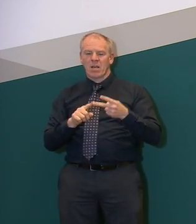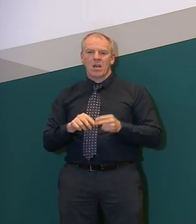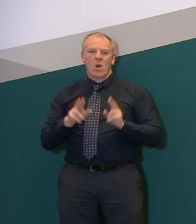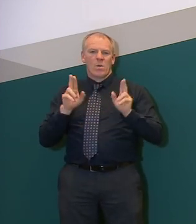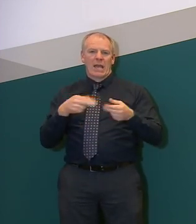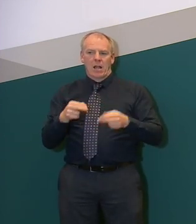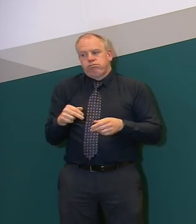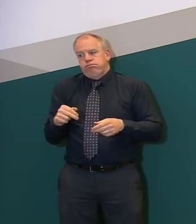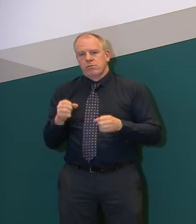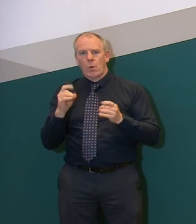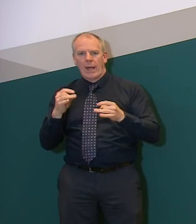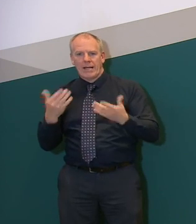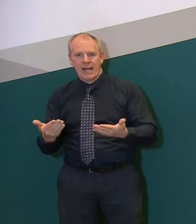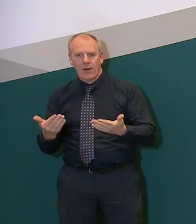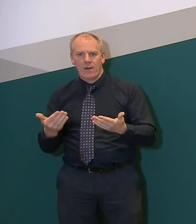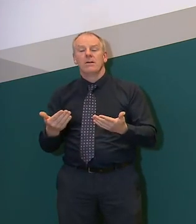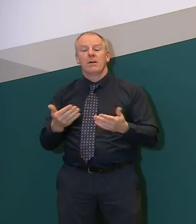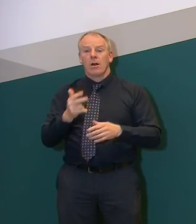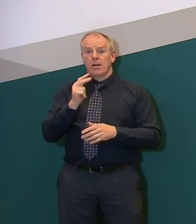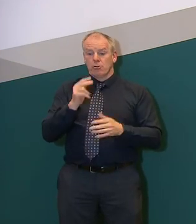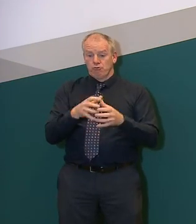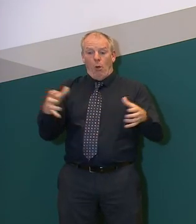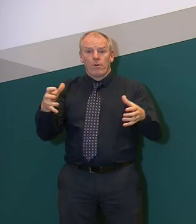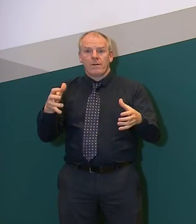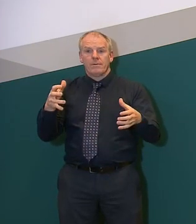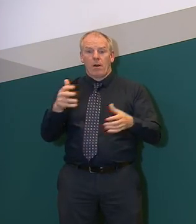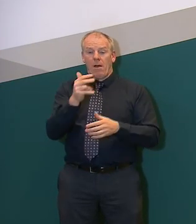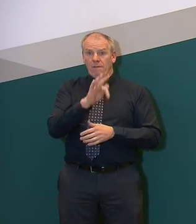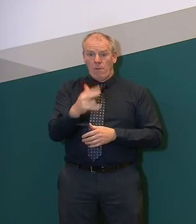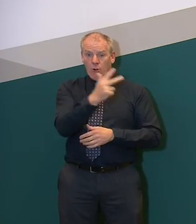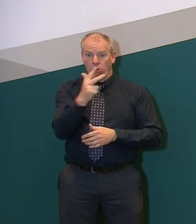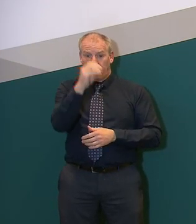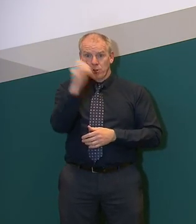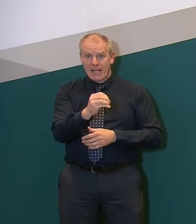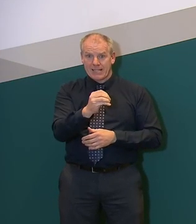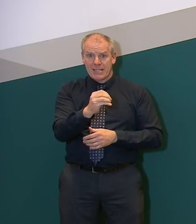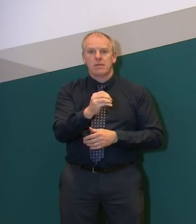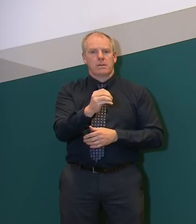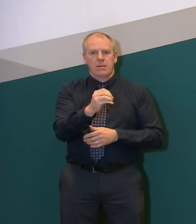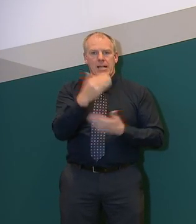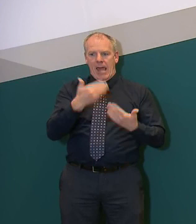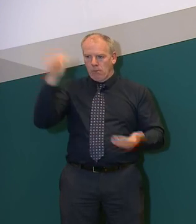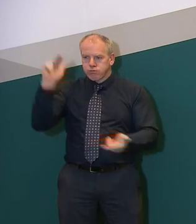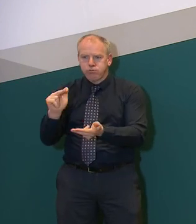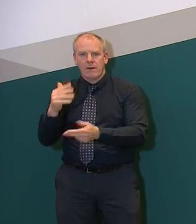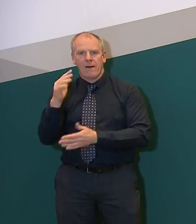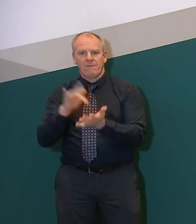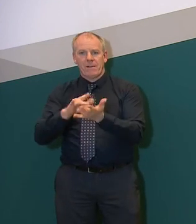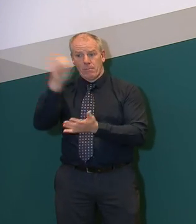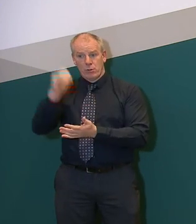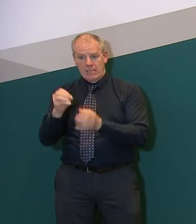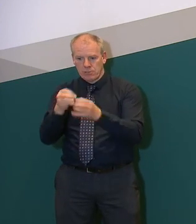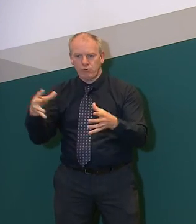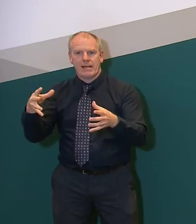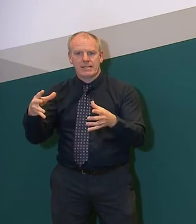got the growth rate down from 33% to closer to 15%. We need to get that very close to zero in order to